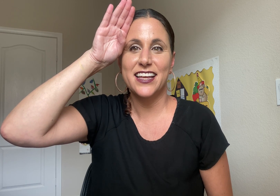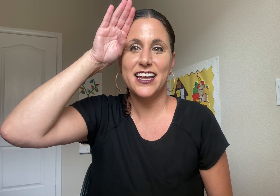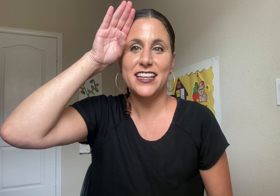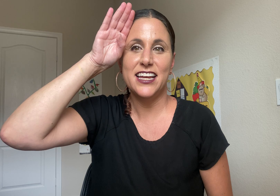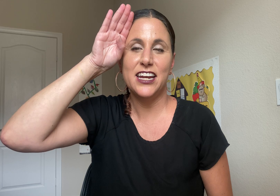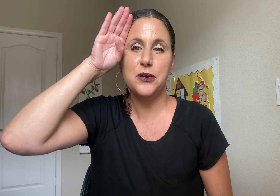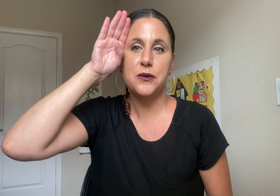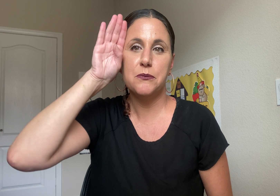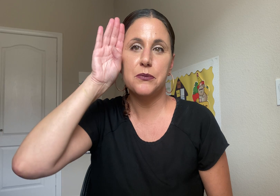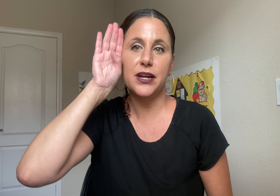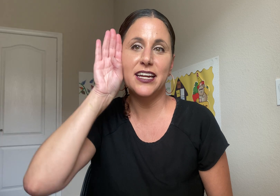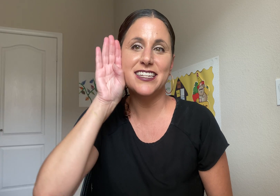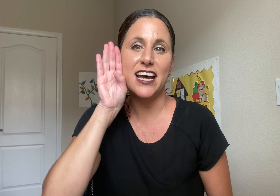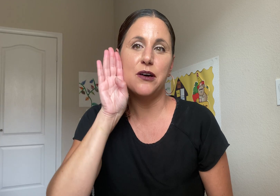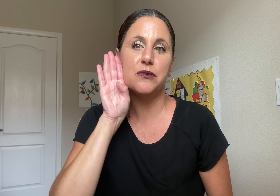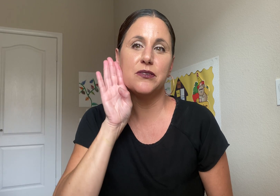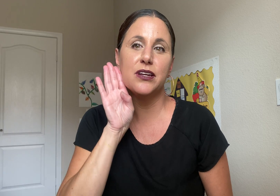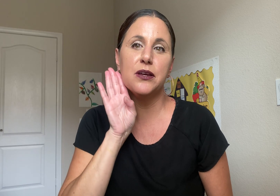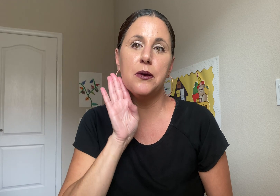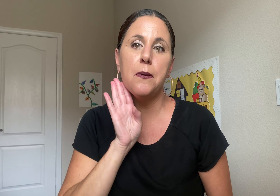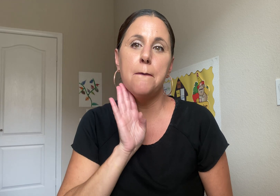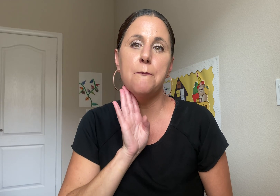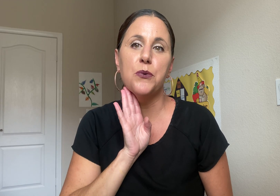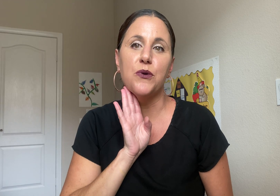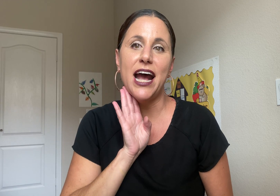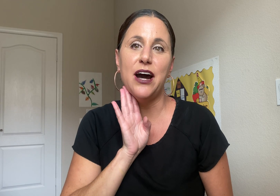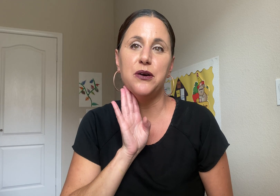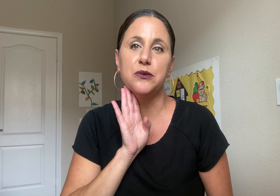Yeah. And then bring it down. Brown.